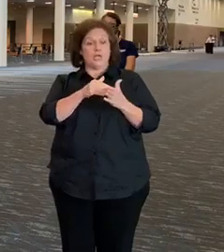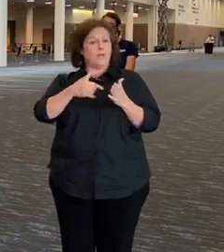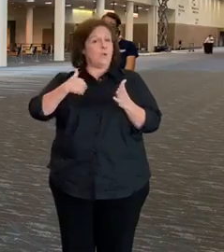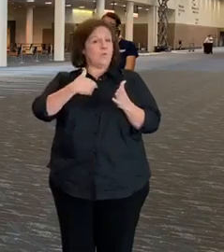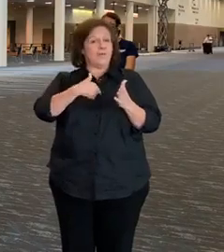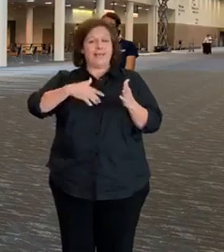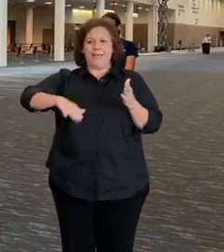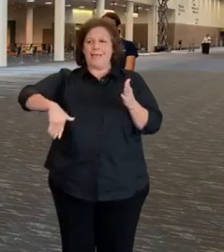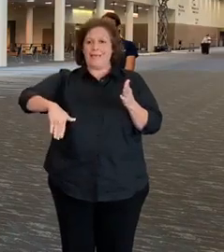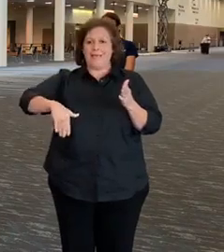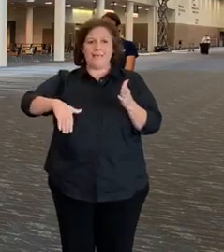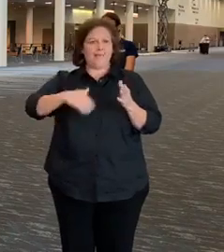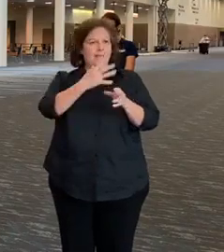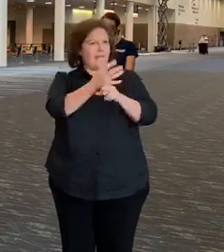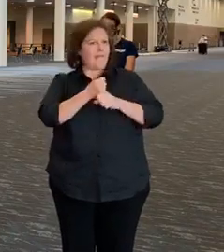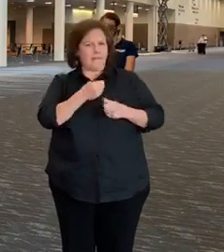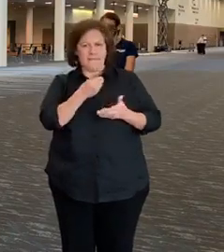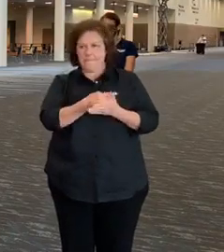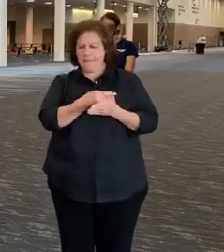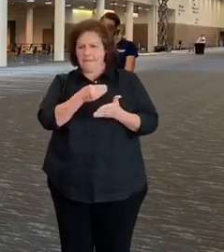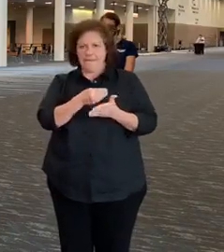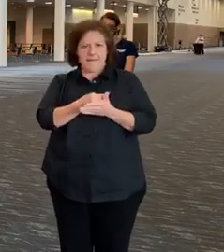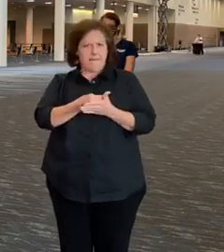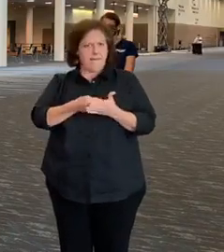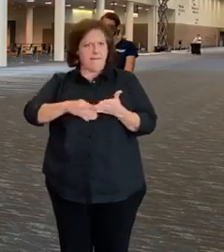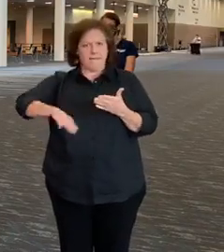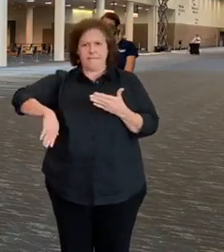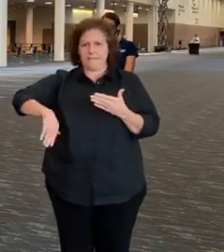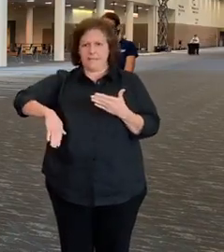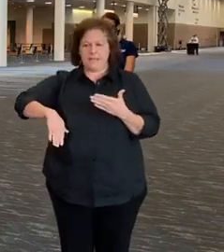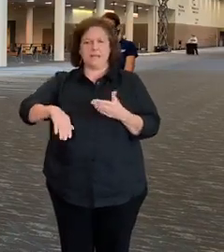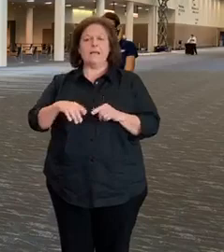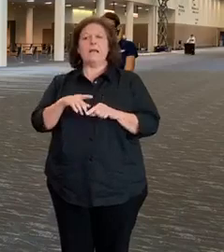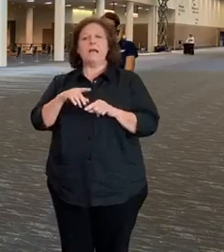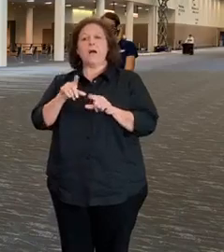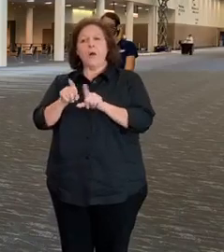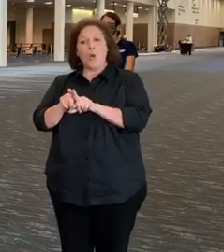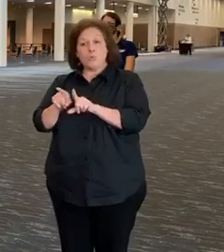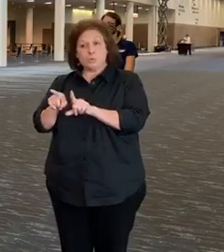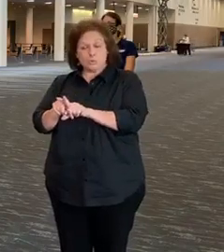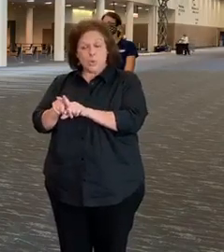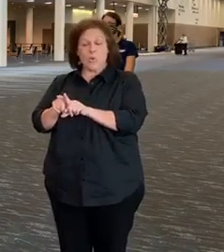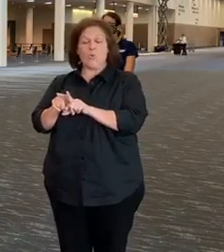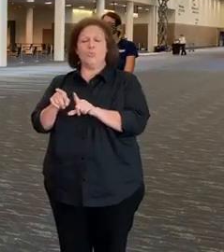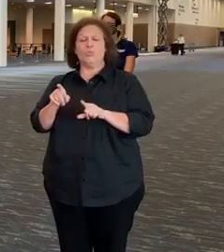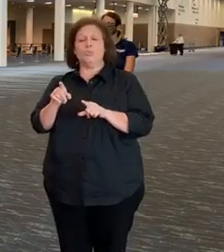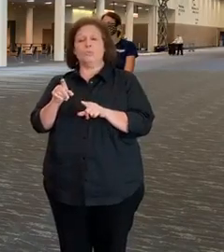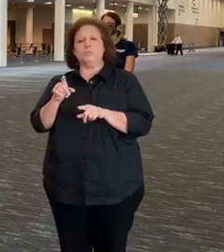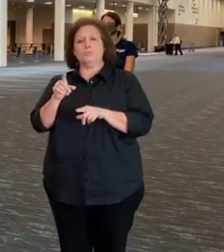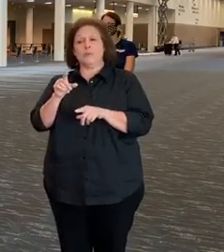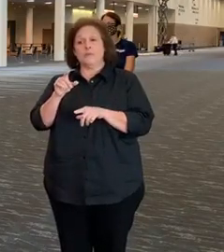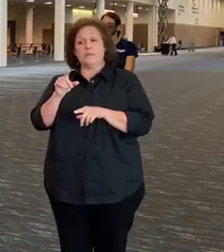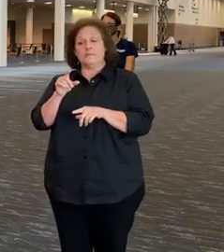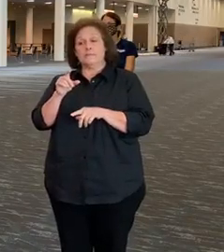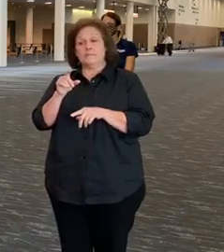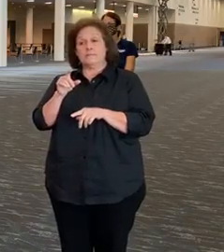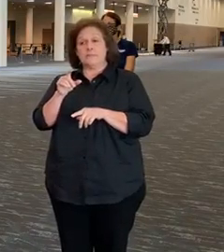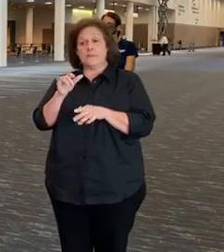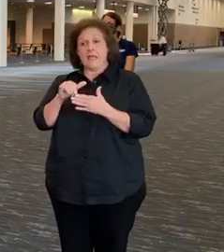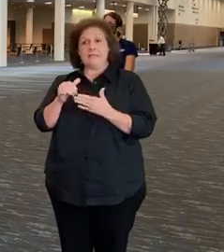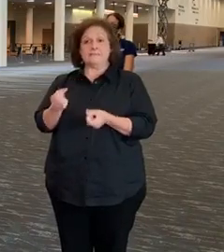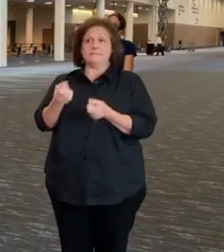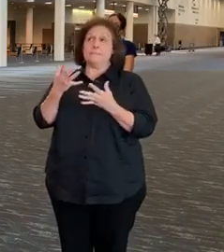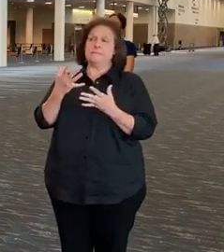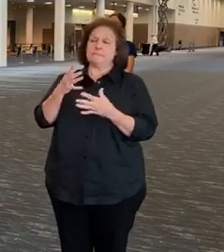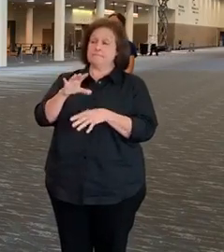yet to receive any dollars associated with tranche 2, but also notified that would be an amount